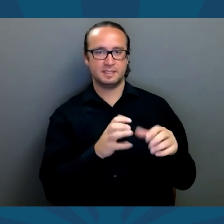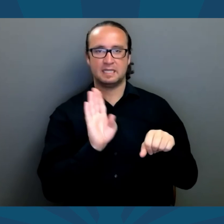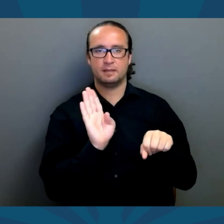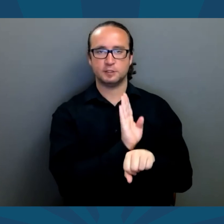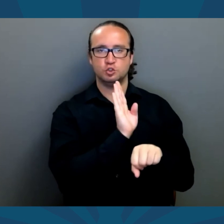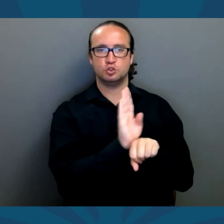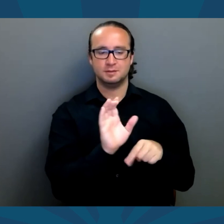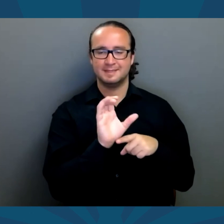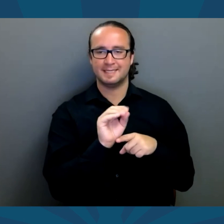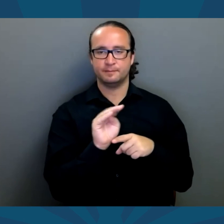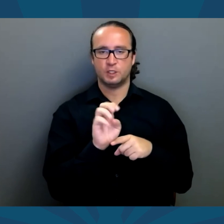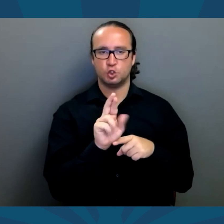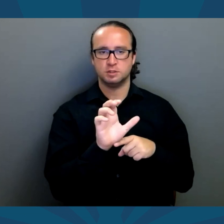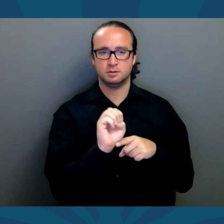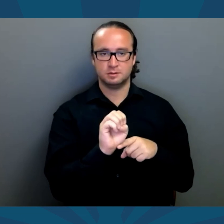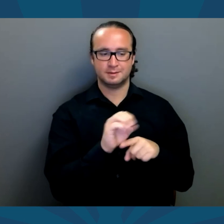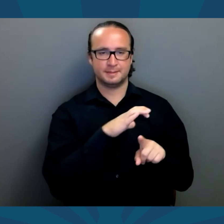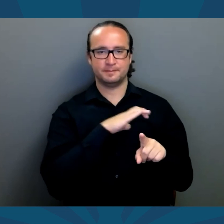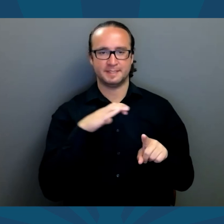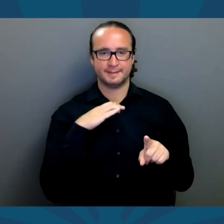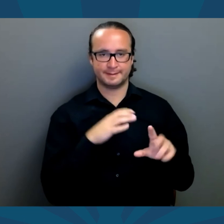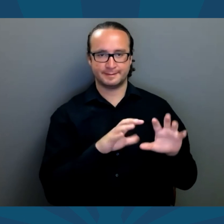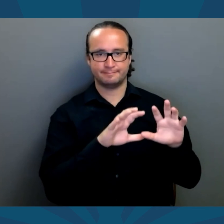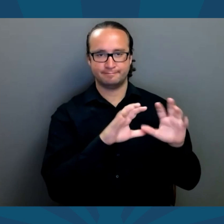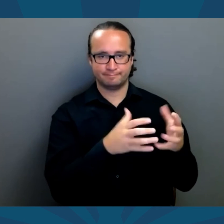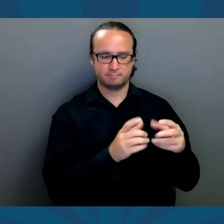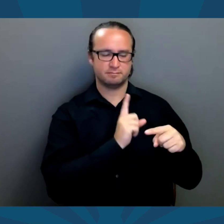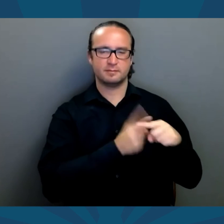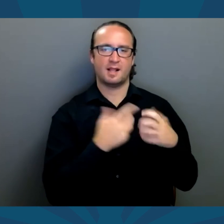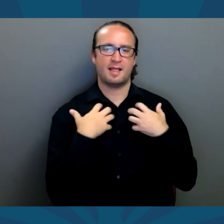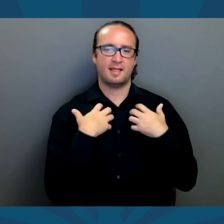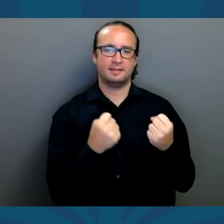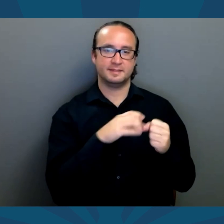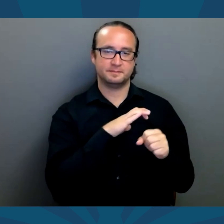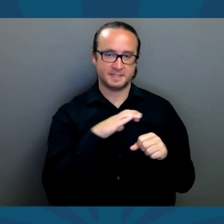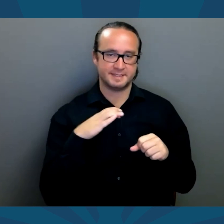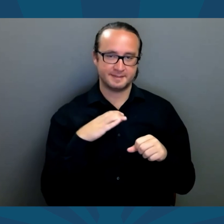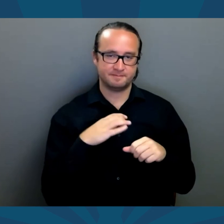Also, I was a member of the Commerce Committee and Health Committee.